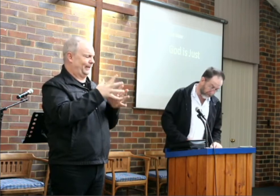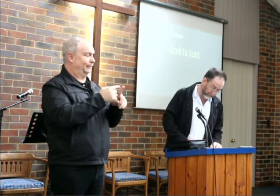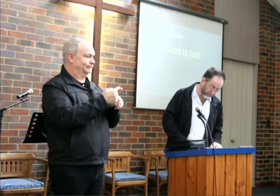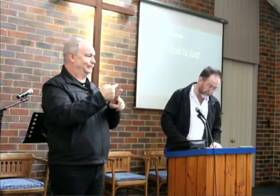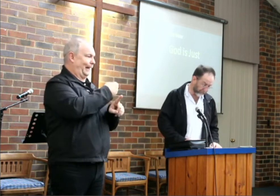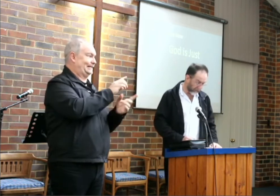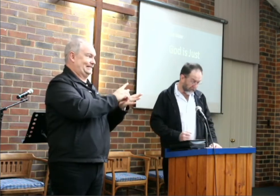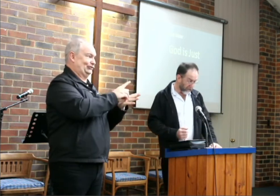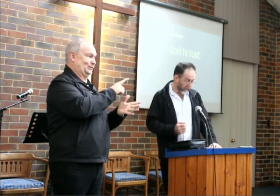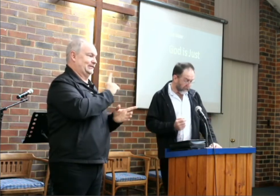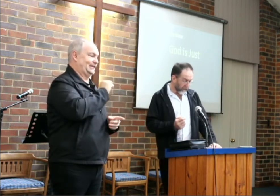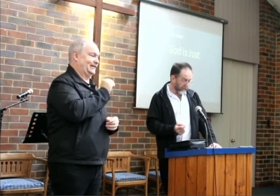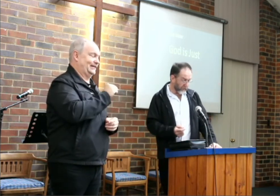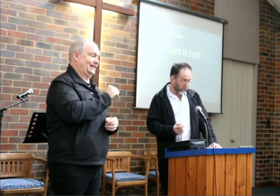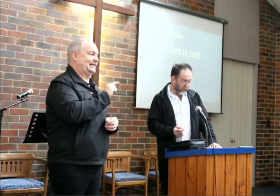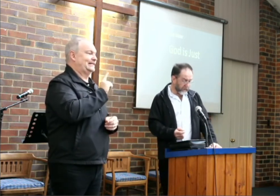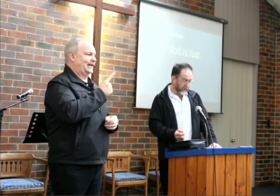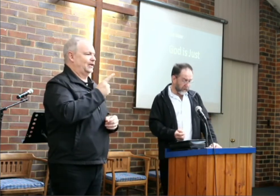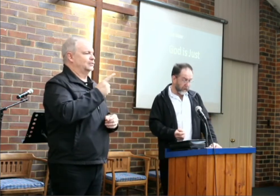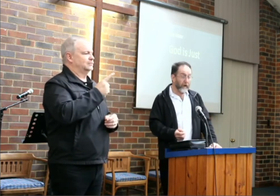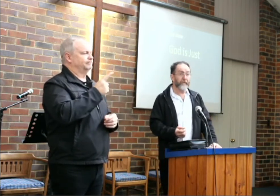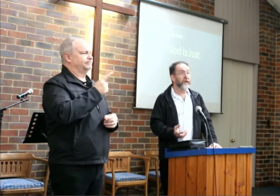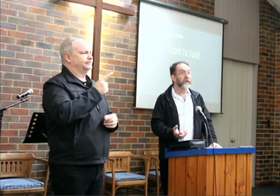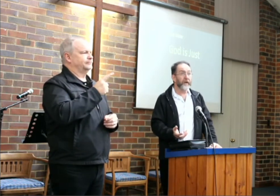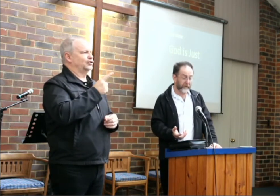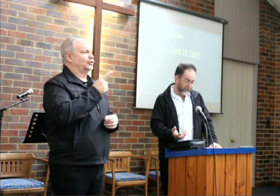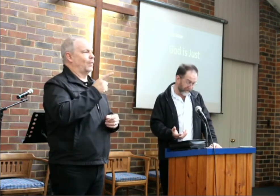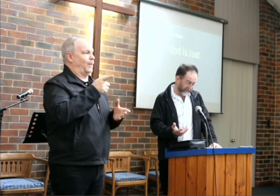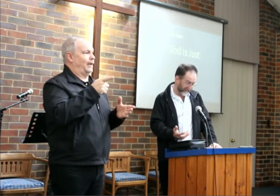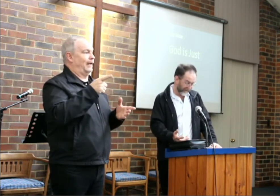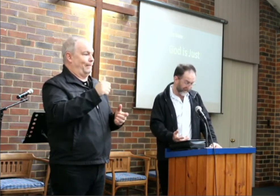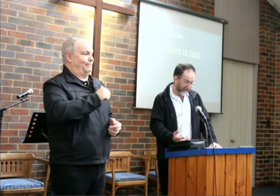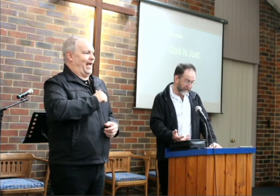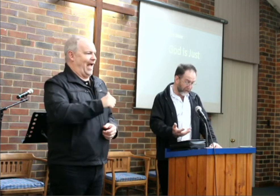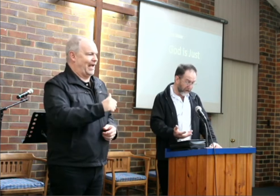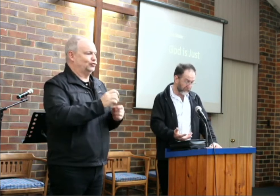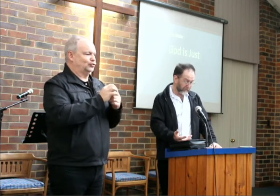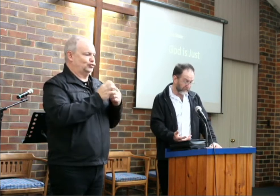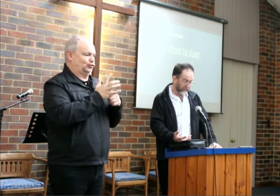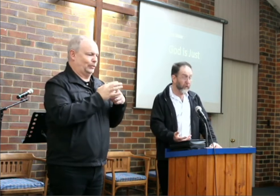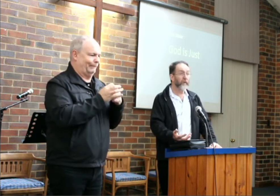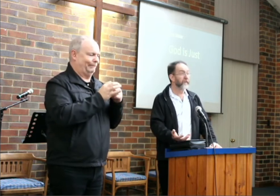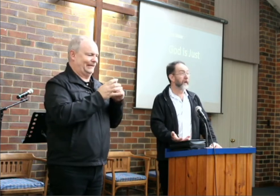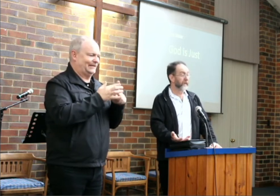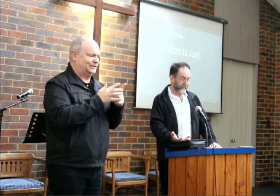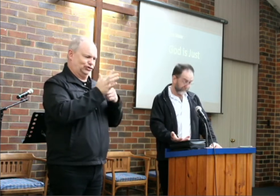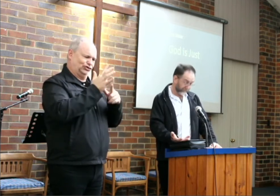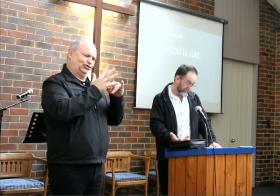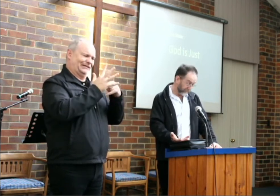dictionary. It is the quality of being just, impartial or